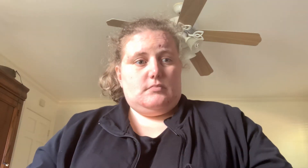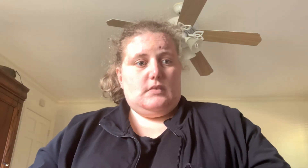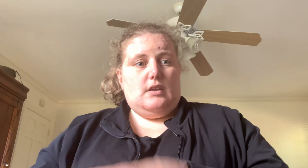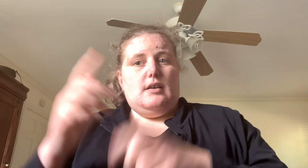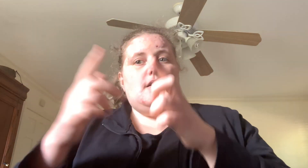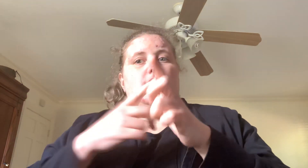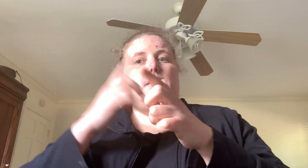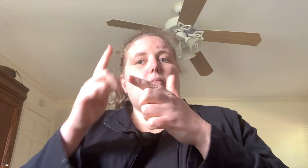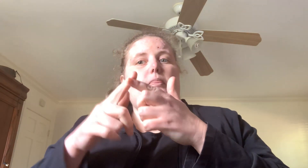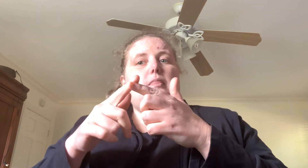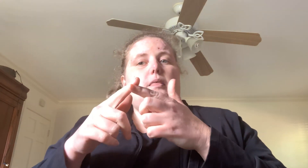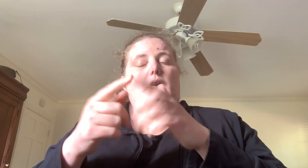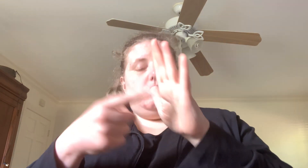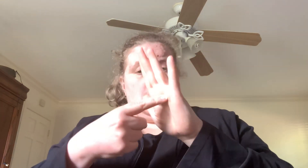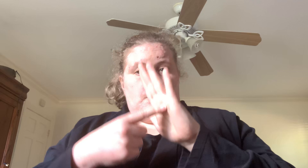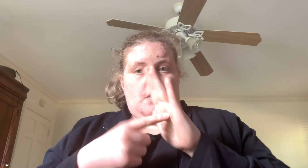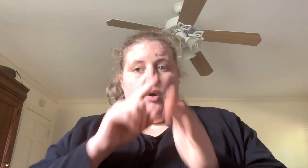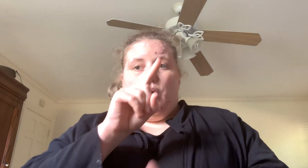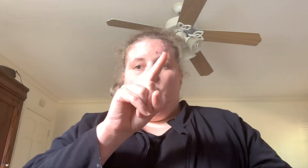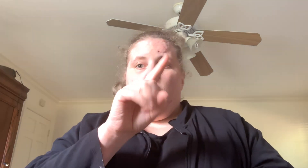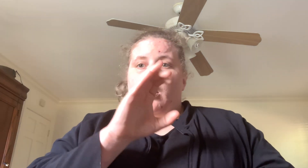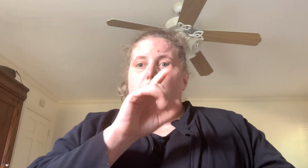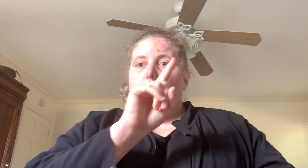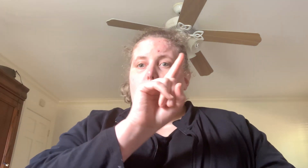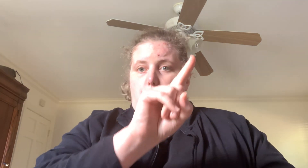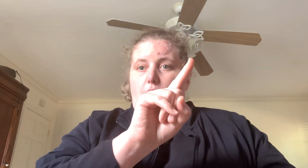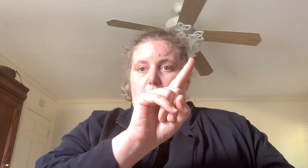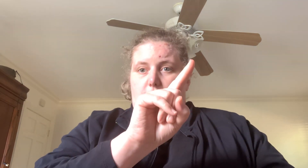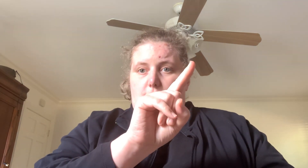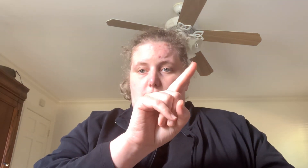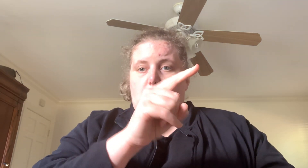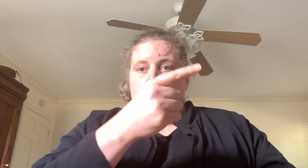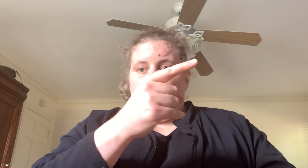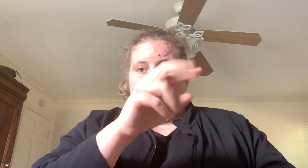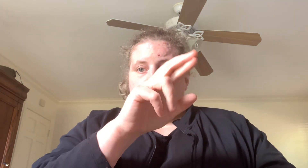us that 101 grams of copper is equal to